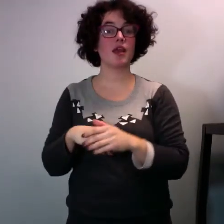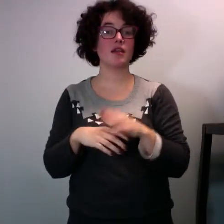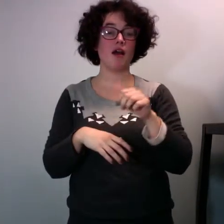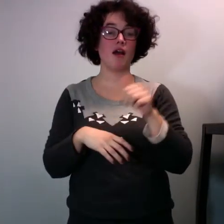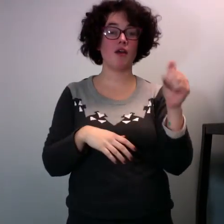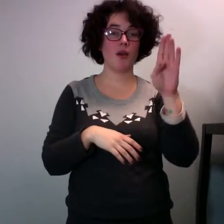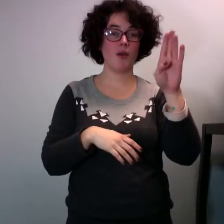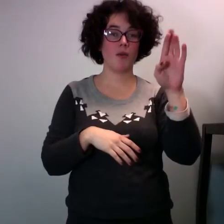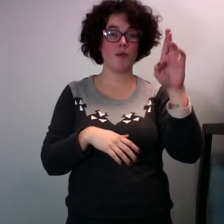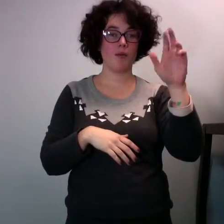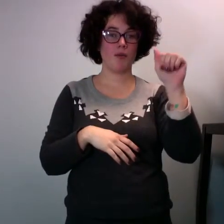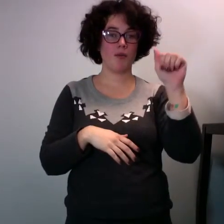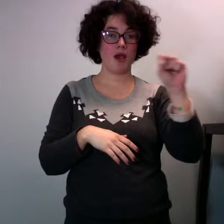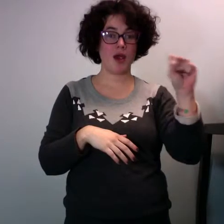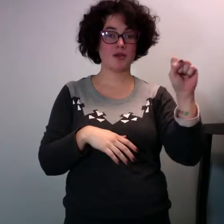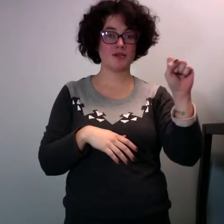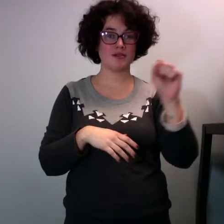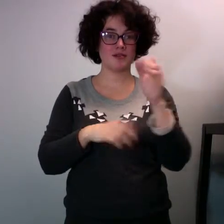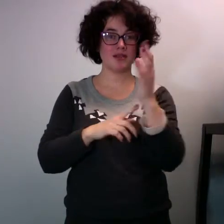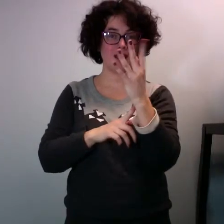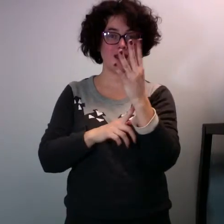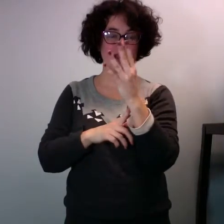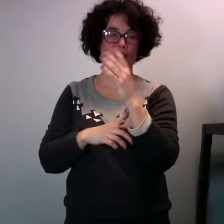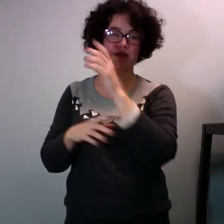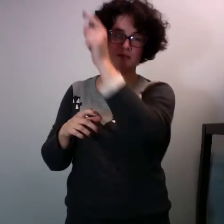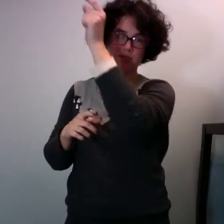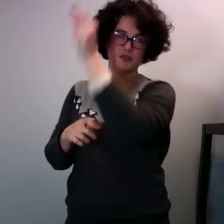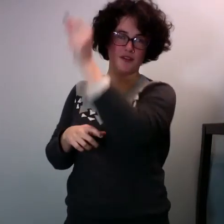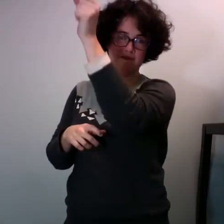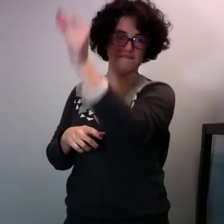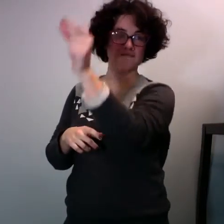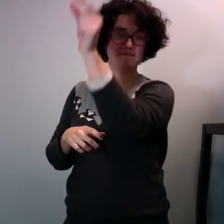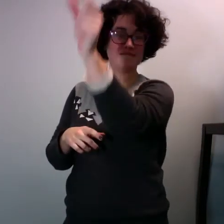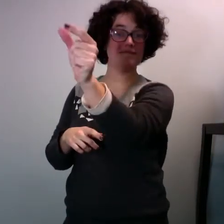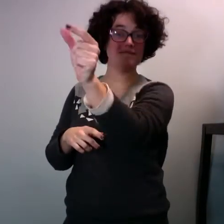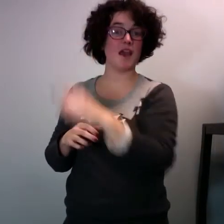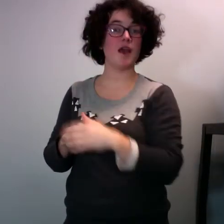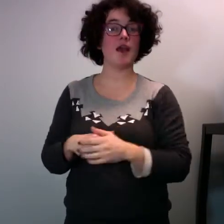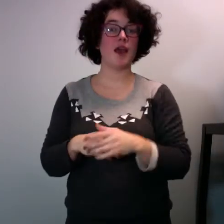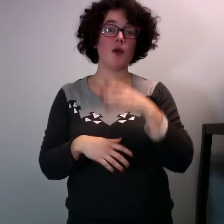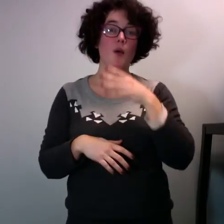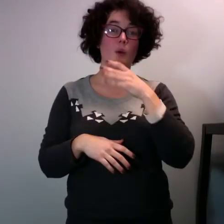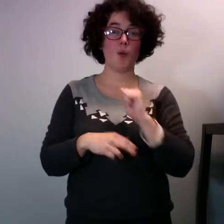miners' lamps from the old coal mines, and also brass rail lamps.